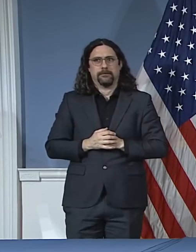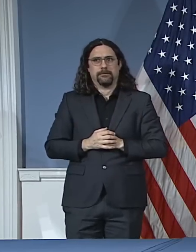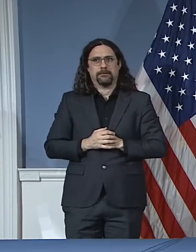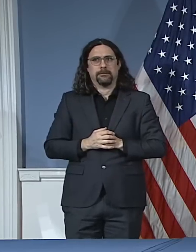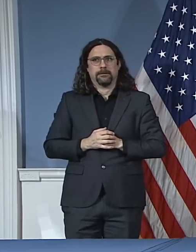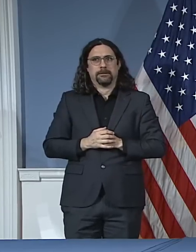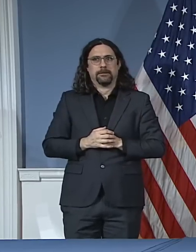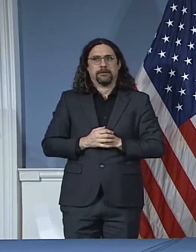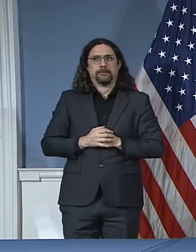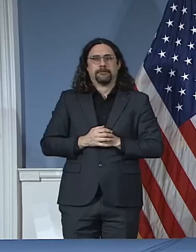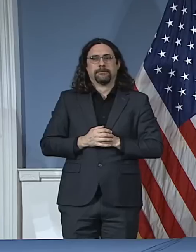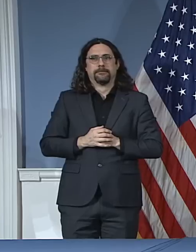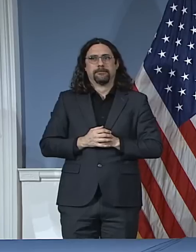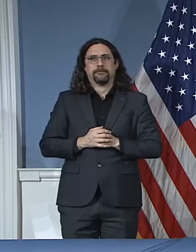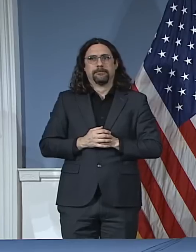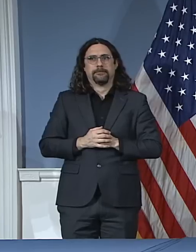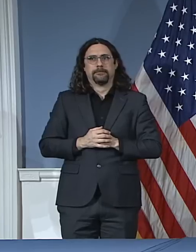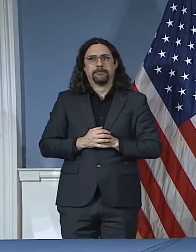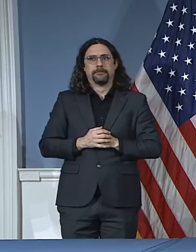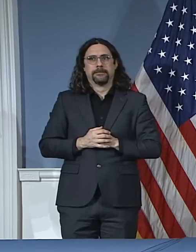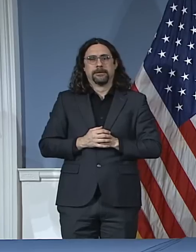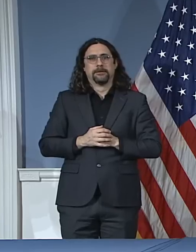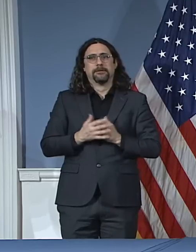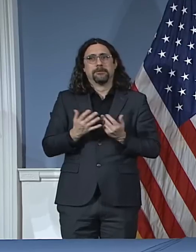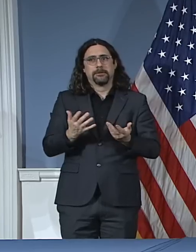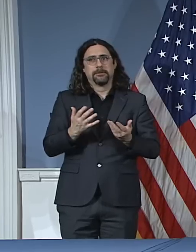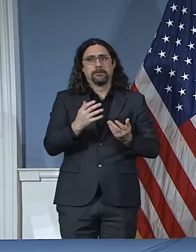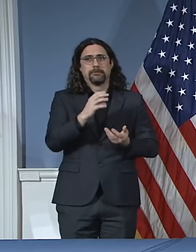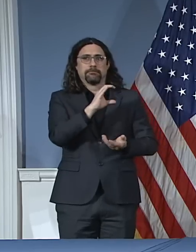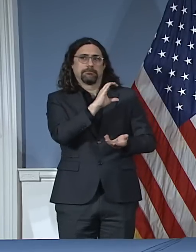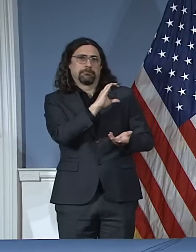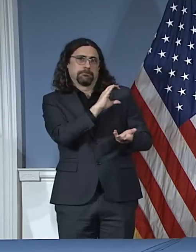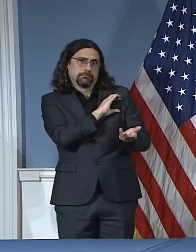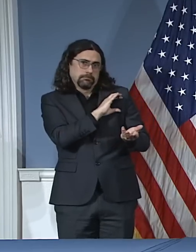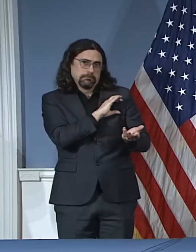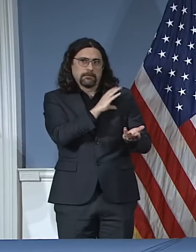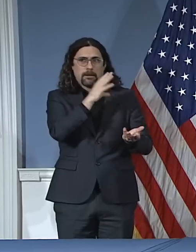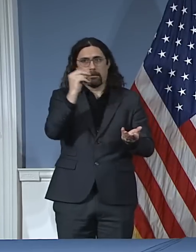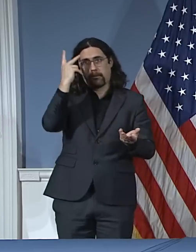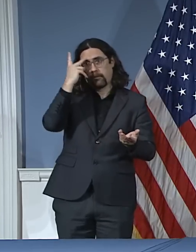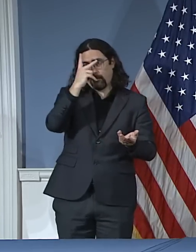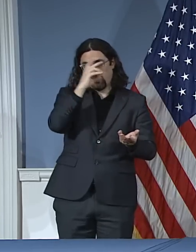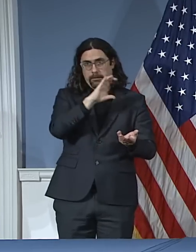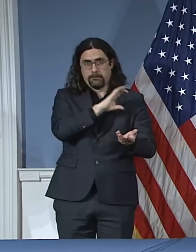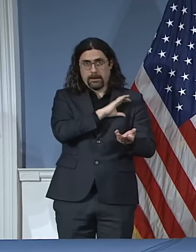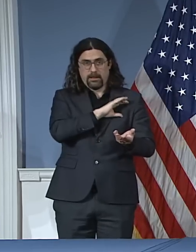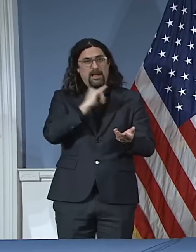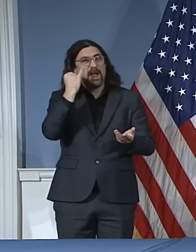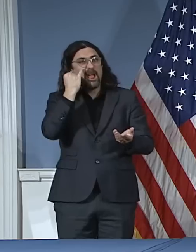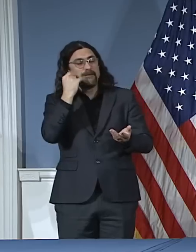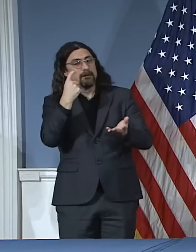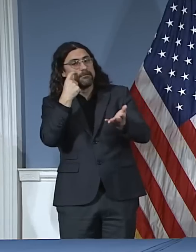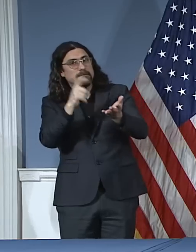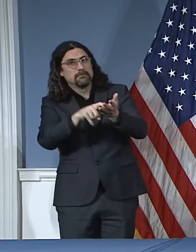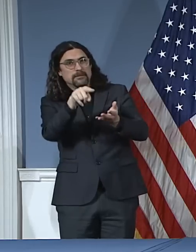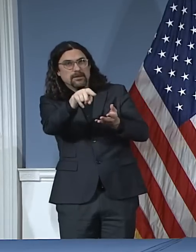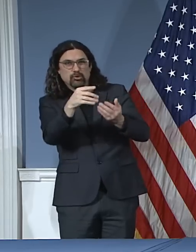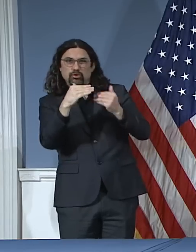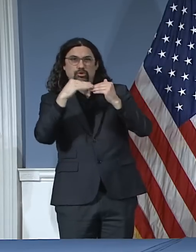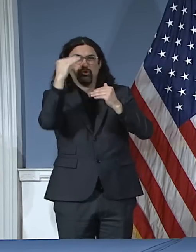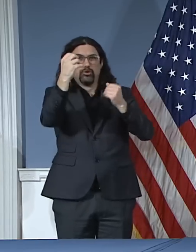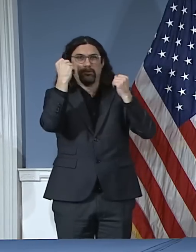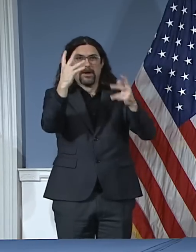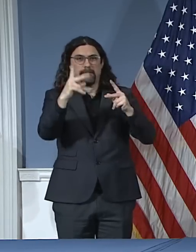other enforcement agents see a playground that's starting to fill up, they're going to clear it out. If you go to the playground, you need to